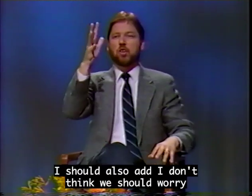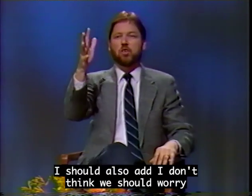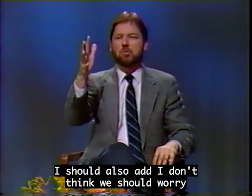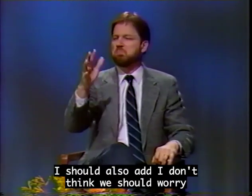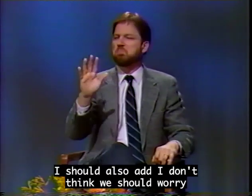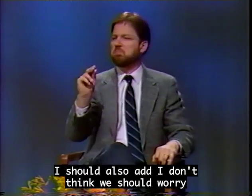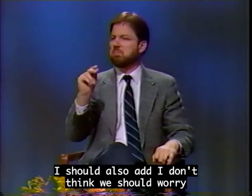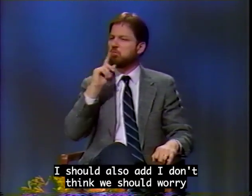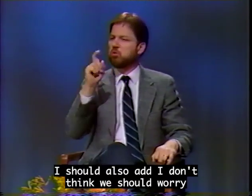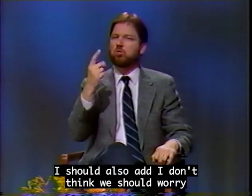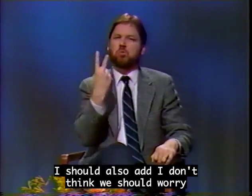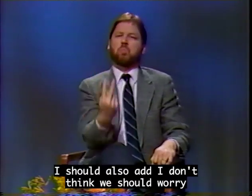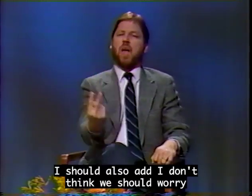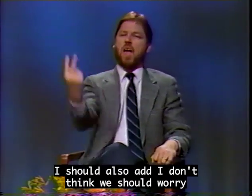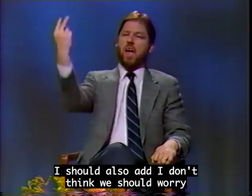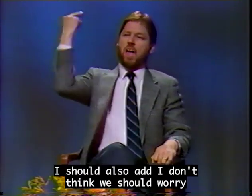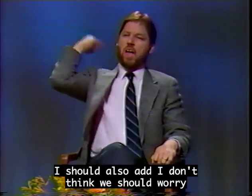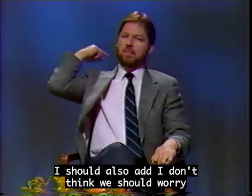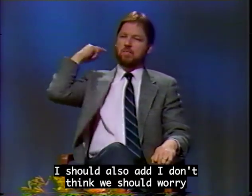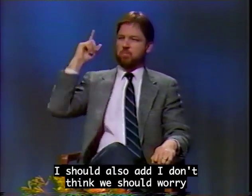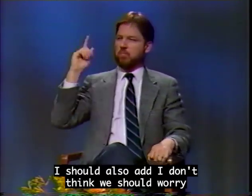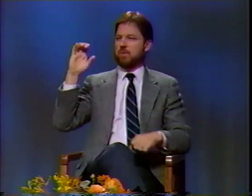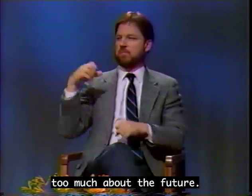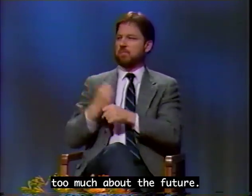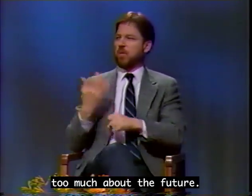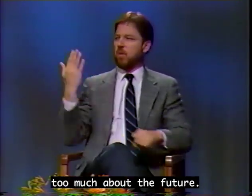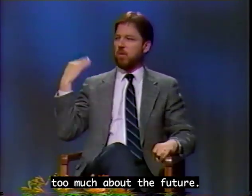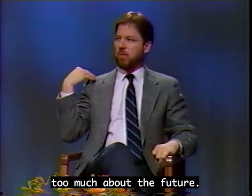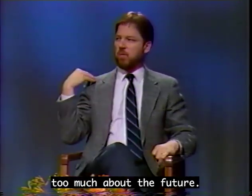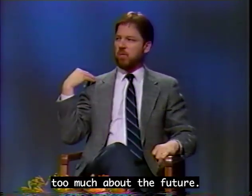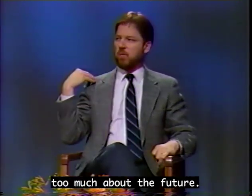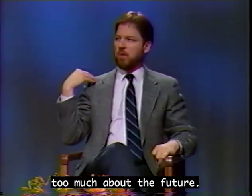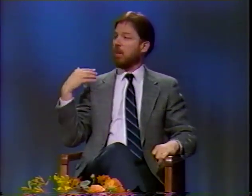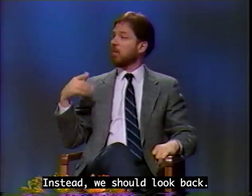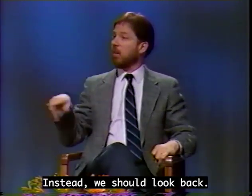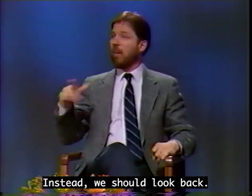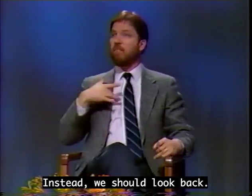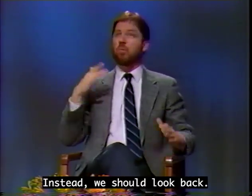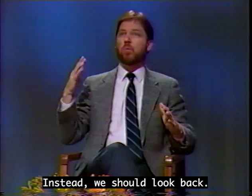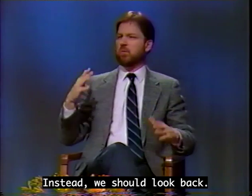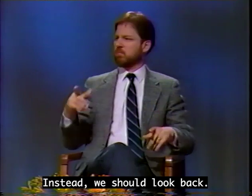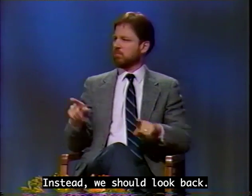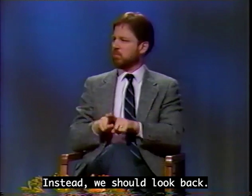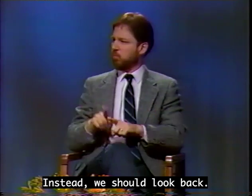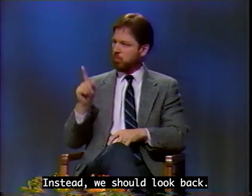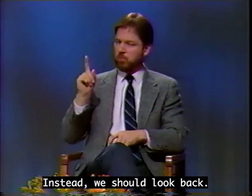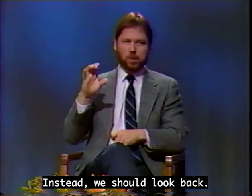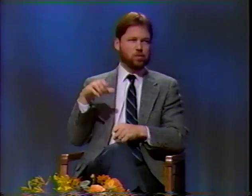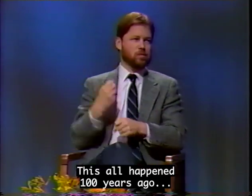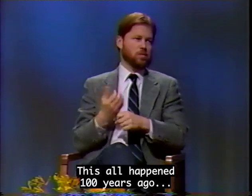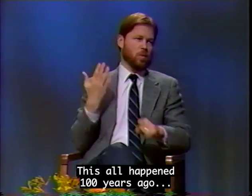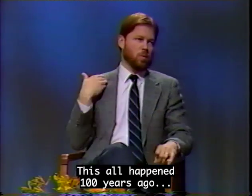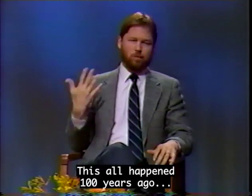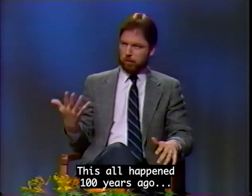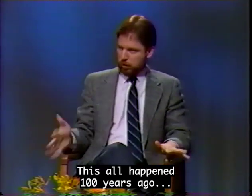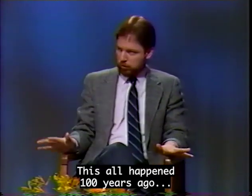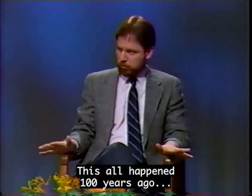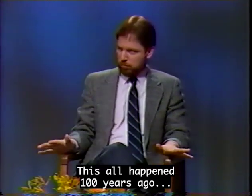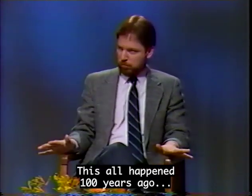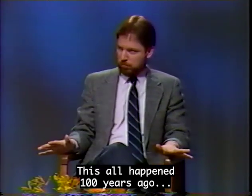I should also add, I don't think we should worry too much about the future. Instead, we should look back. This all happened 100 years